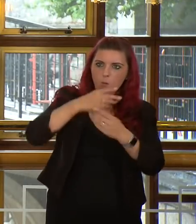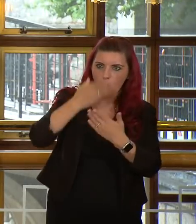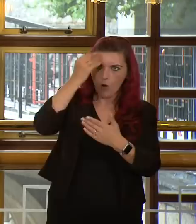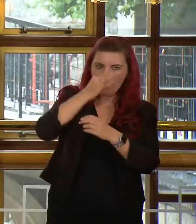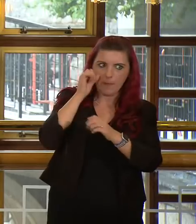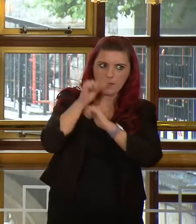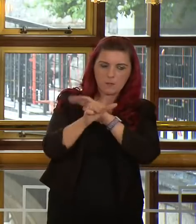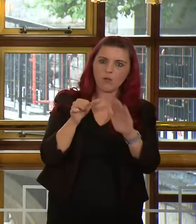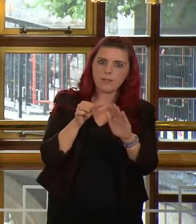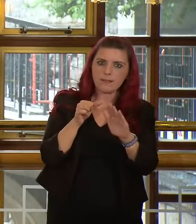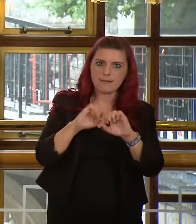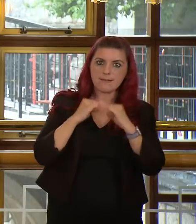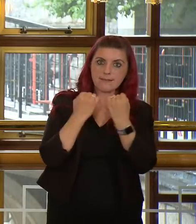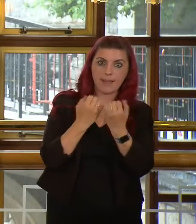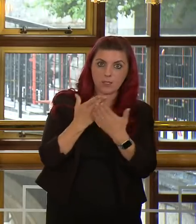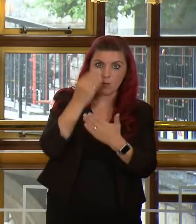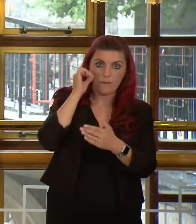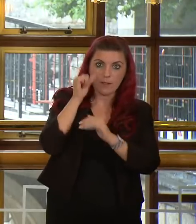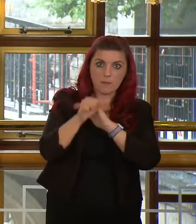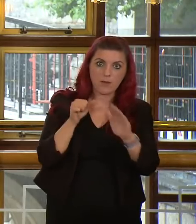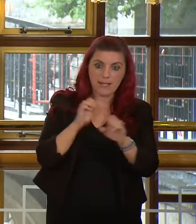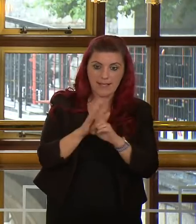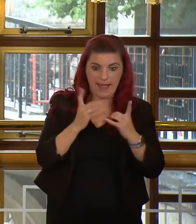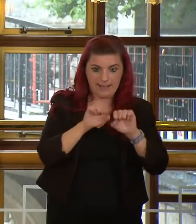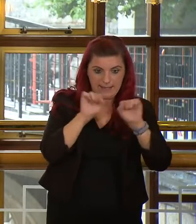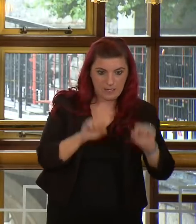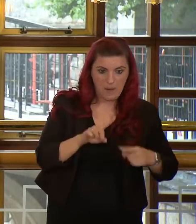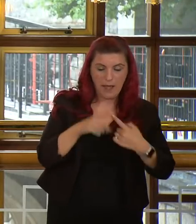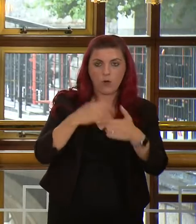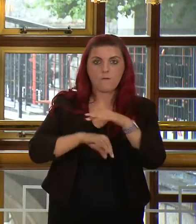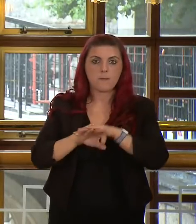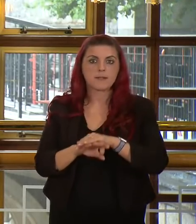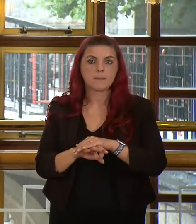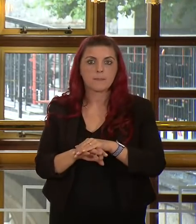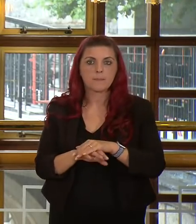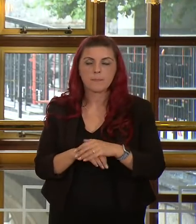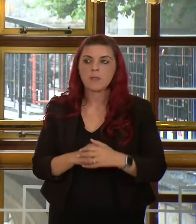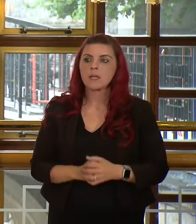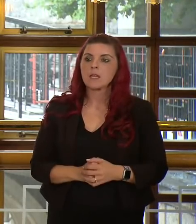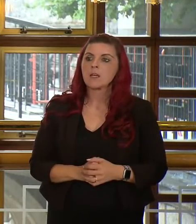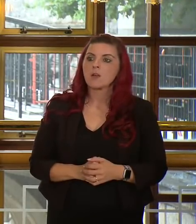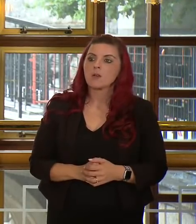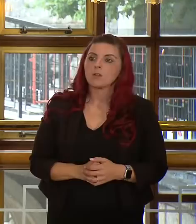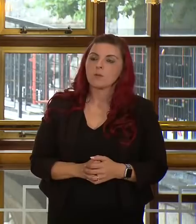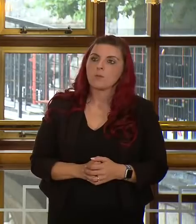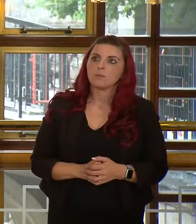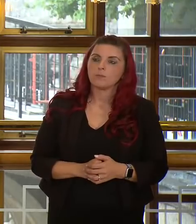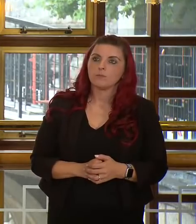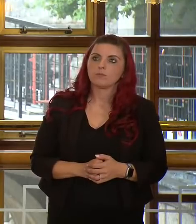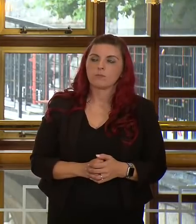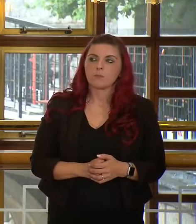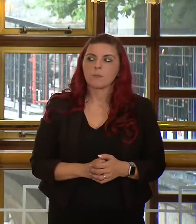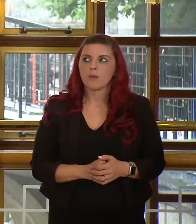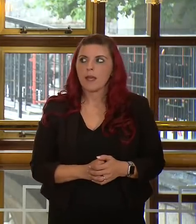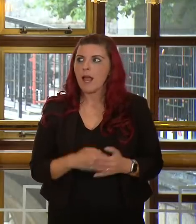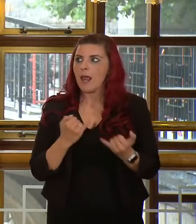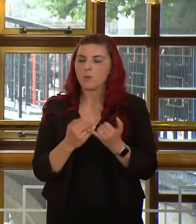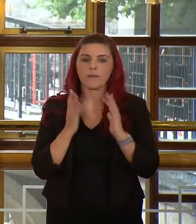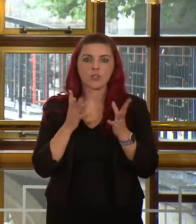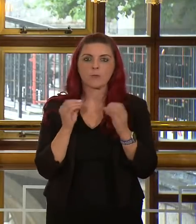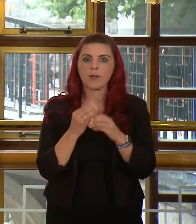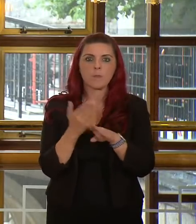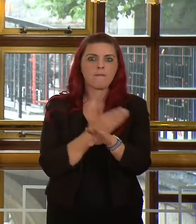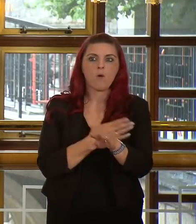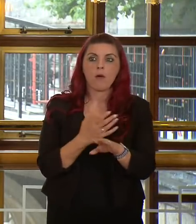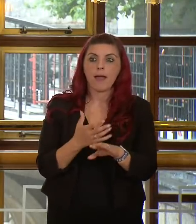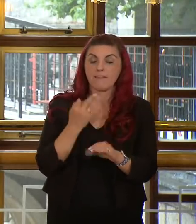as a society and as a health system and as a government. But the kind of things I mentioned before, certainly if we were in a position